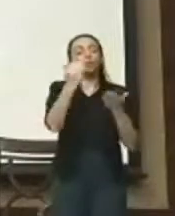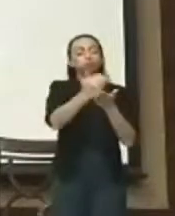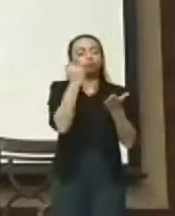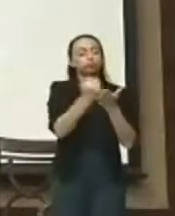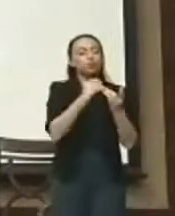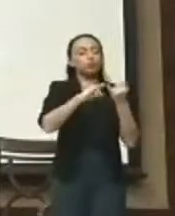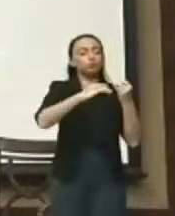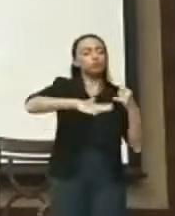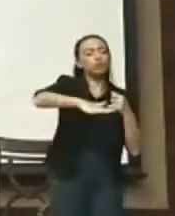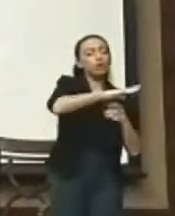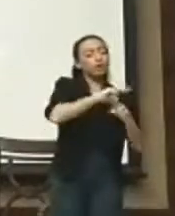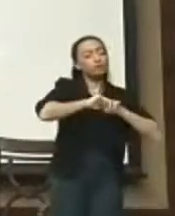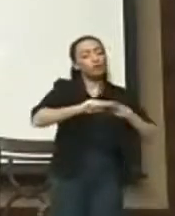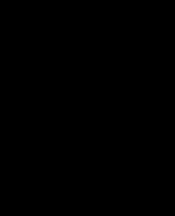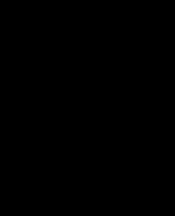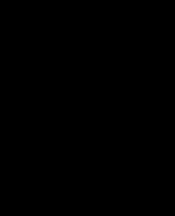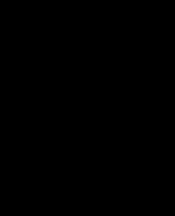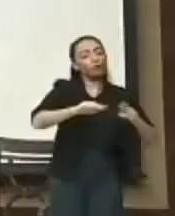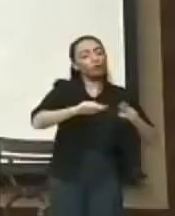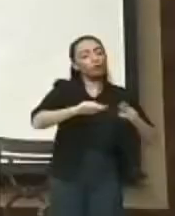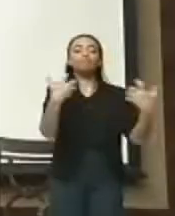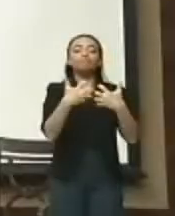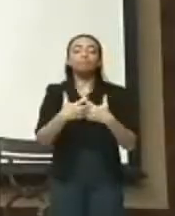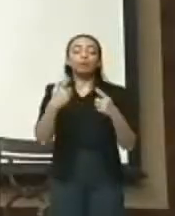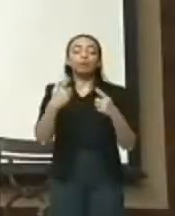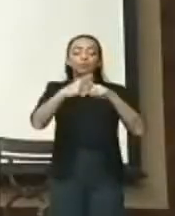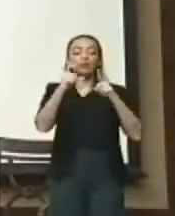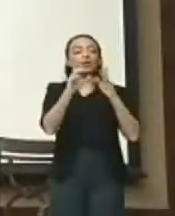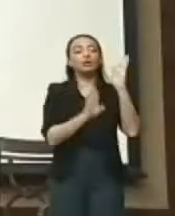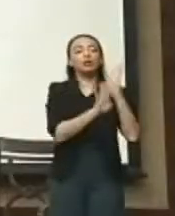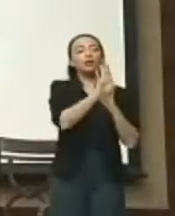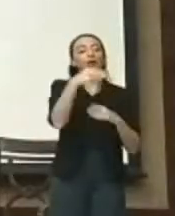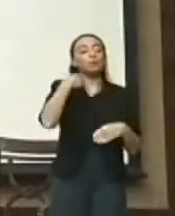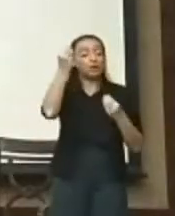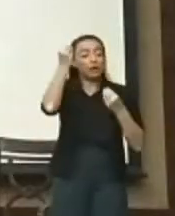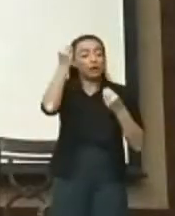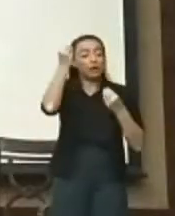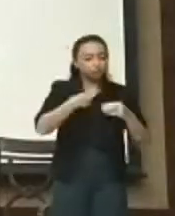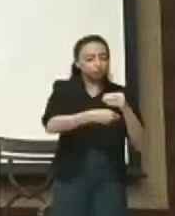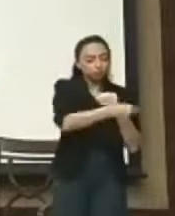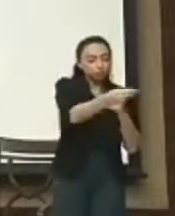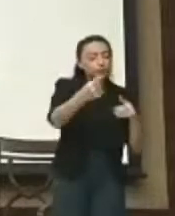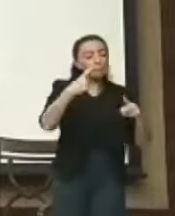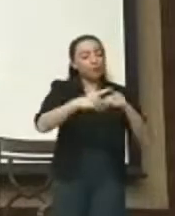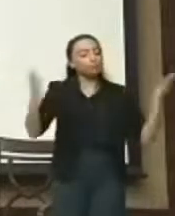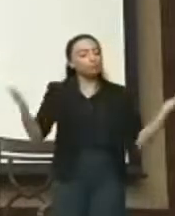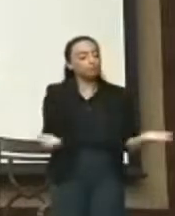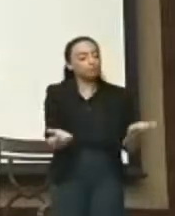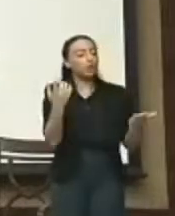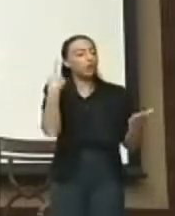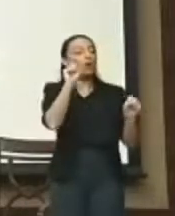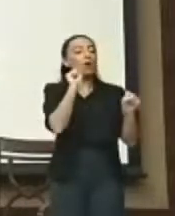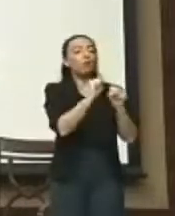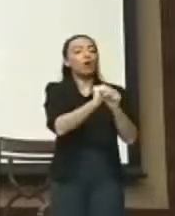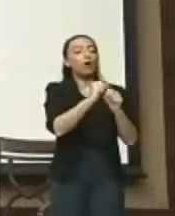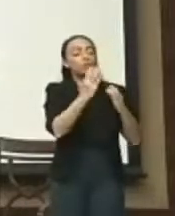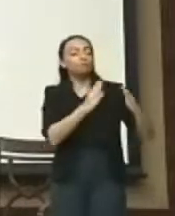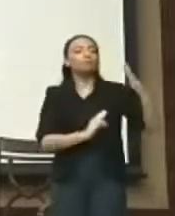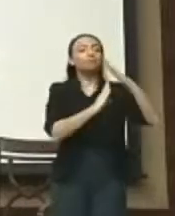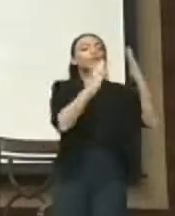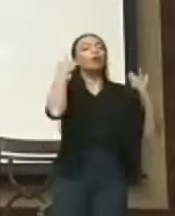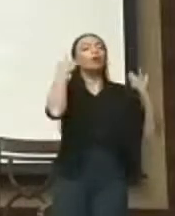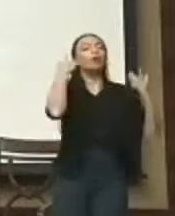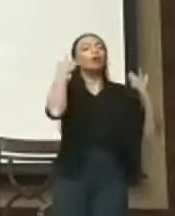of society and development, and to raise awareness and to encourage a discourse on the situation